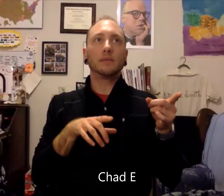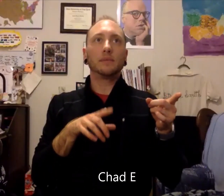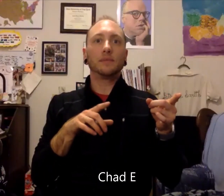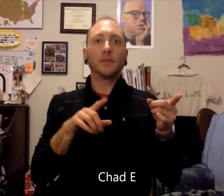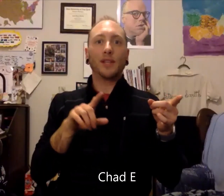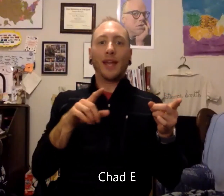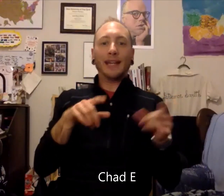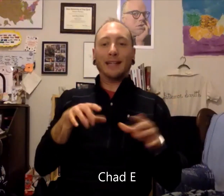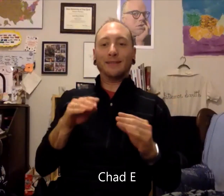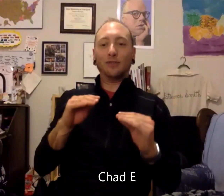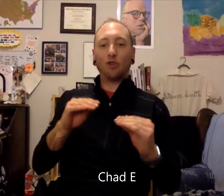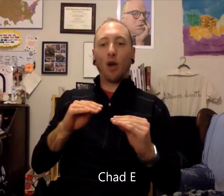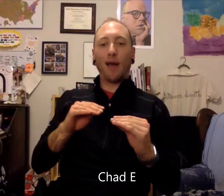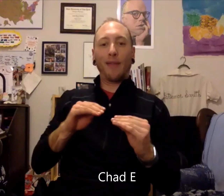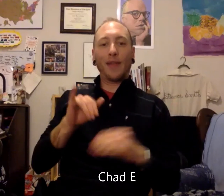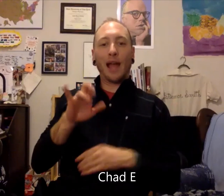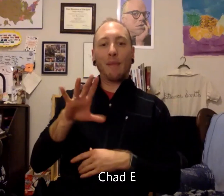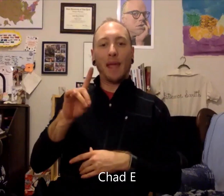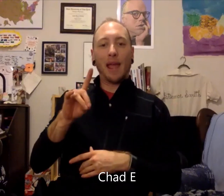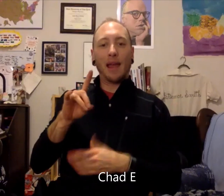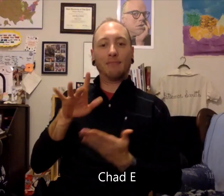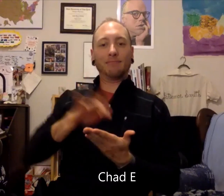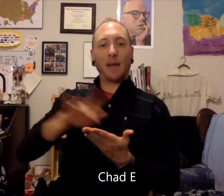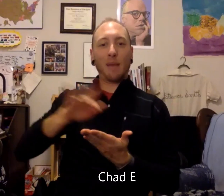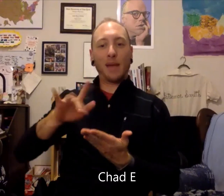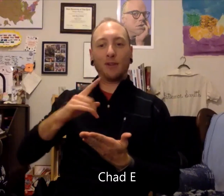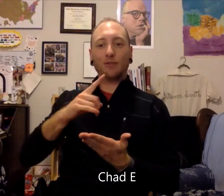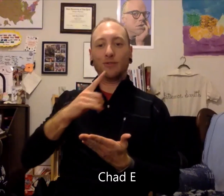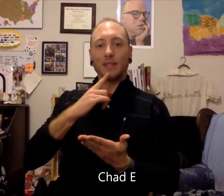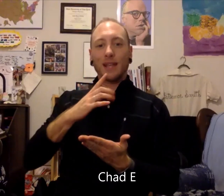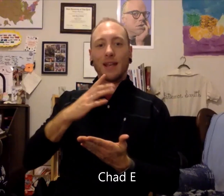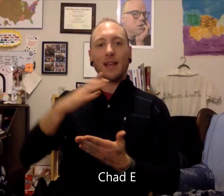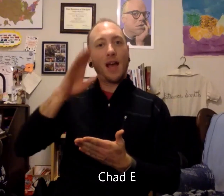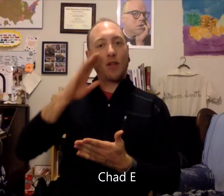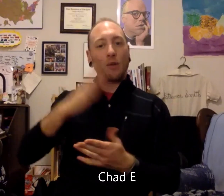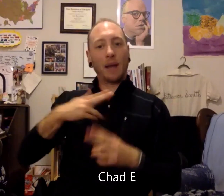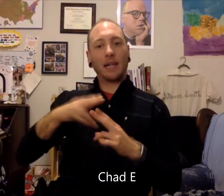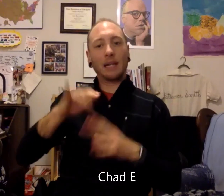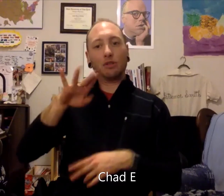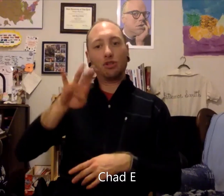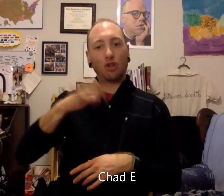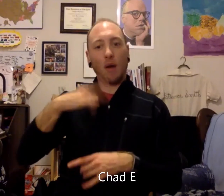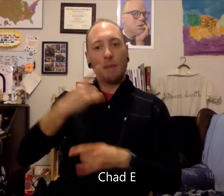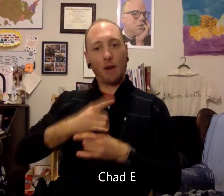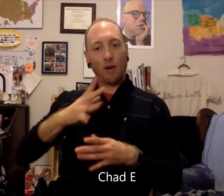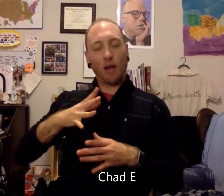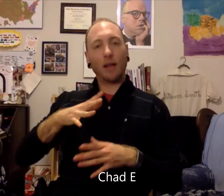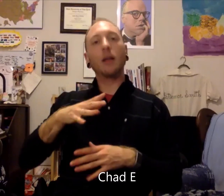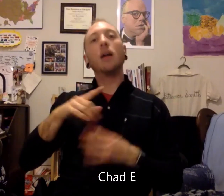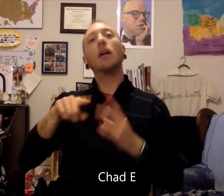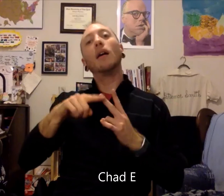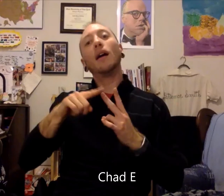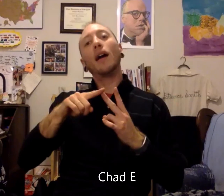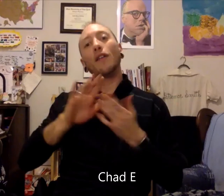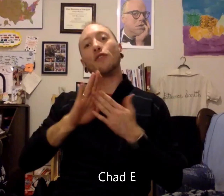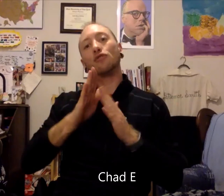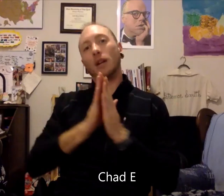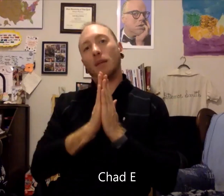alcoholic," and the Serenity Prayer. And it's just such a powerful example, that those are his